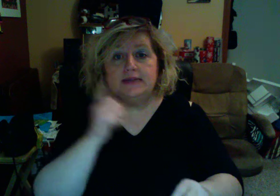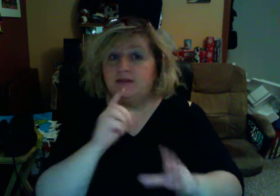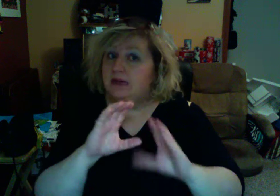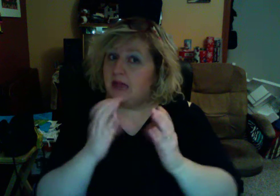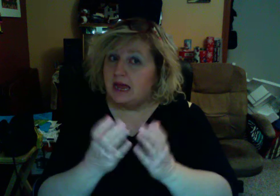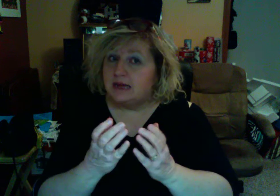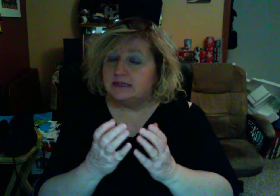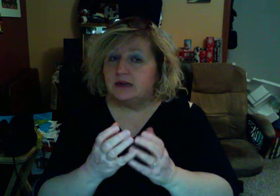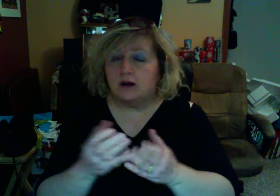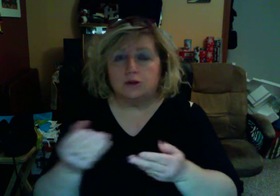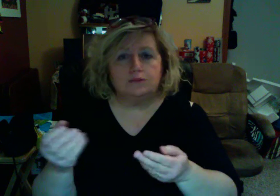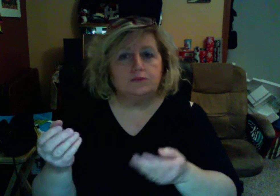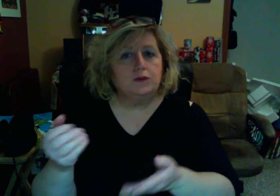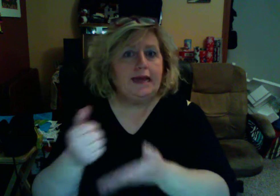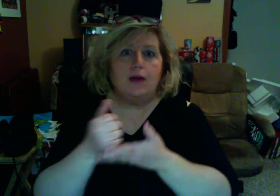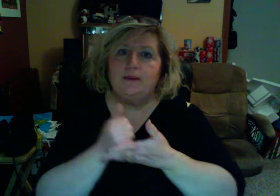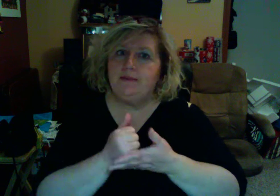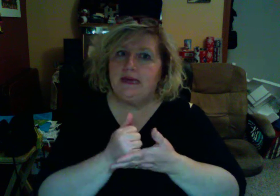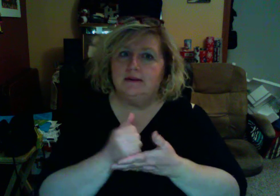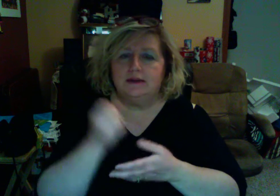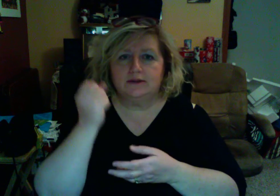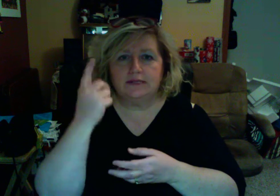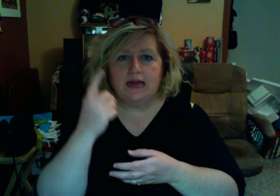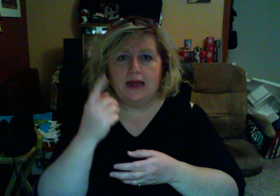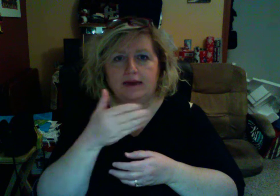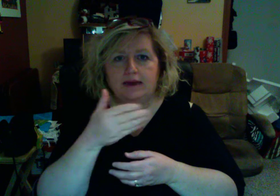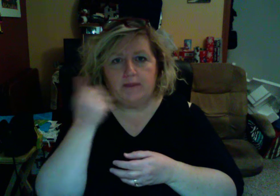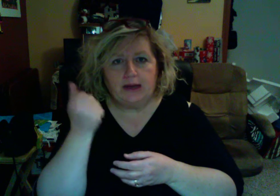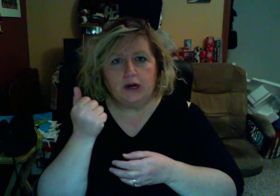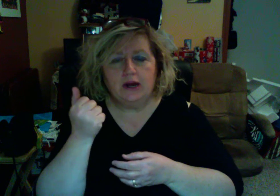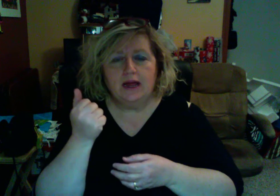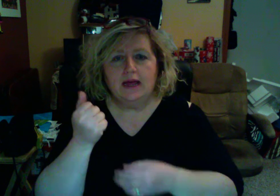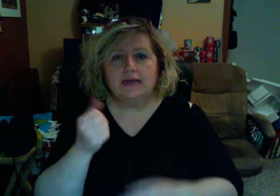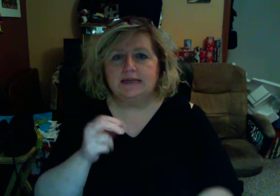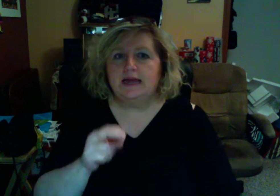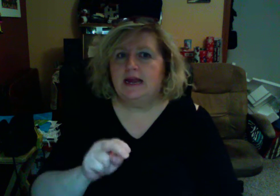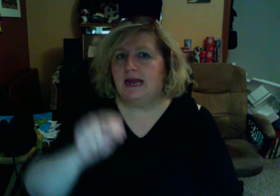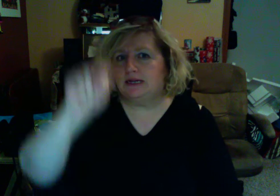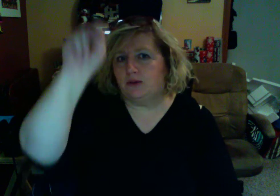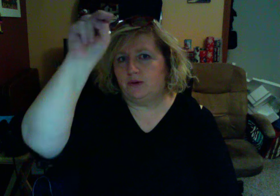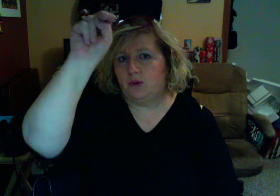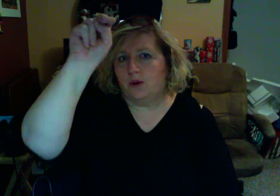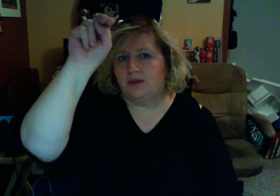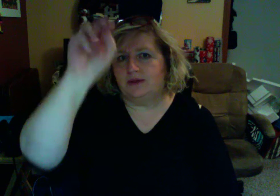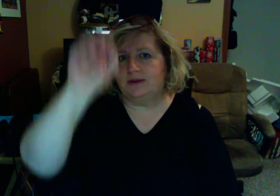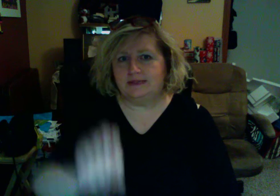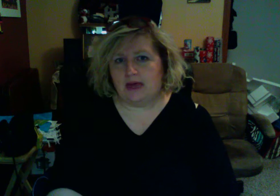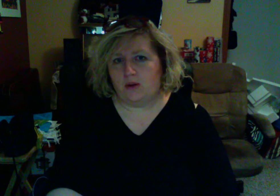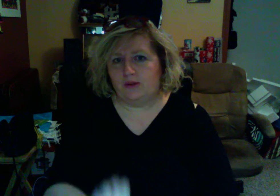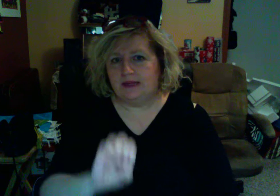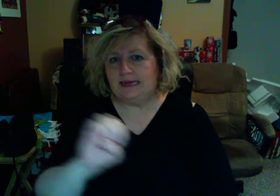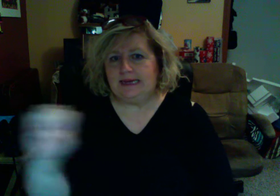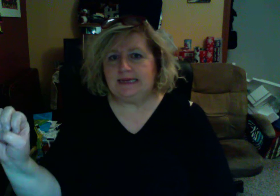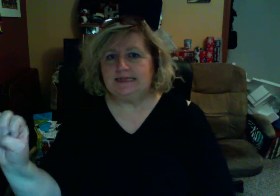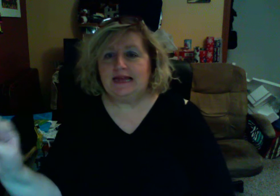in the class are really helping me understand even better, because I thought I had to go north, south, east, and